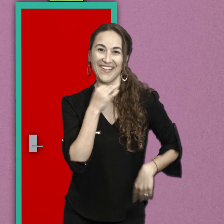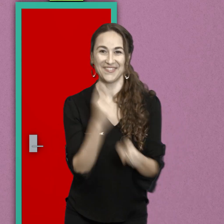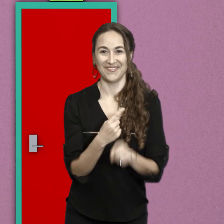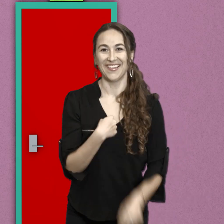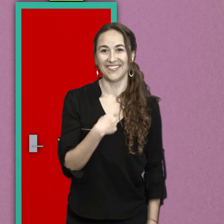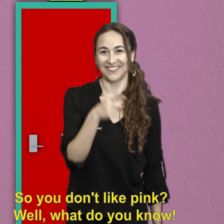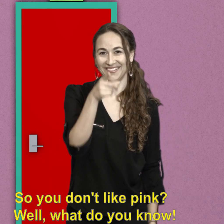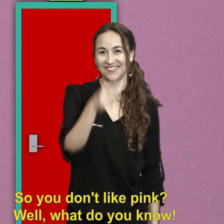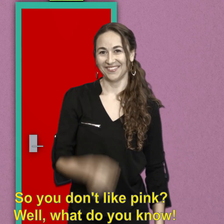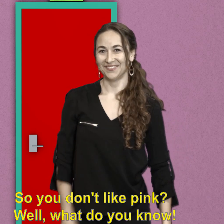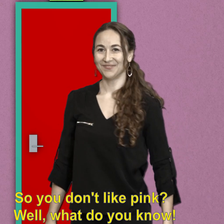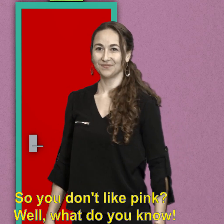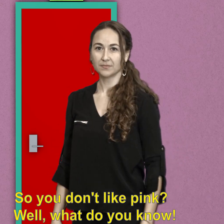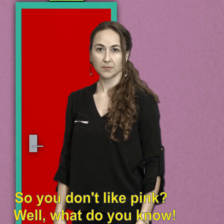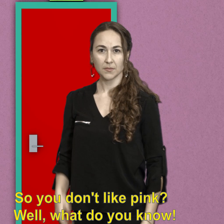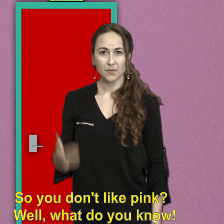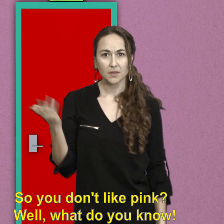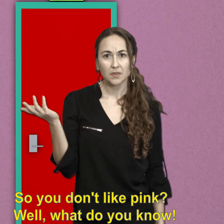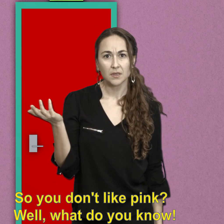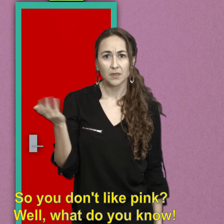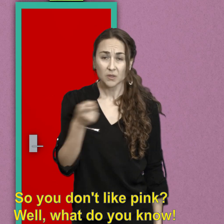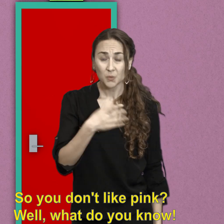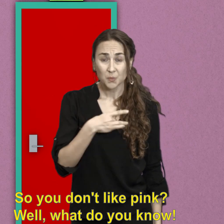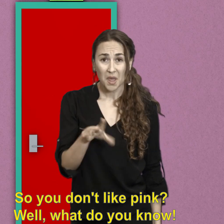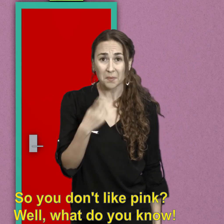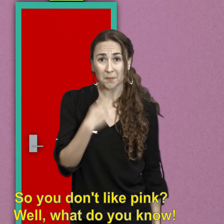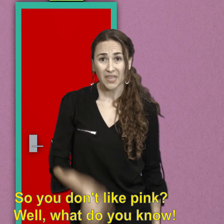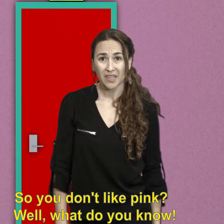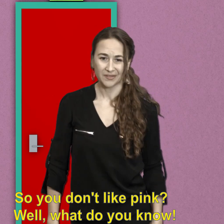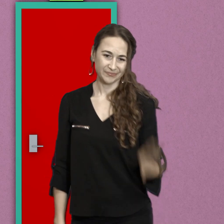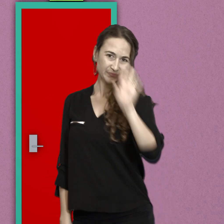So you don't like pink? Well, what do you know?